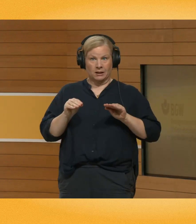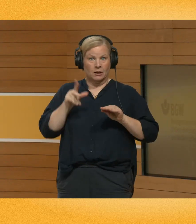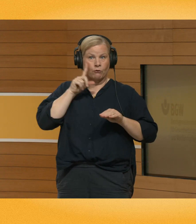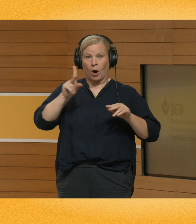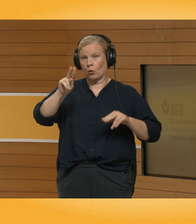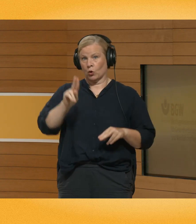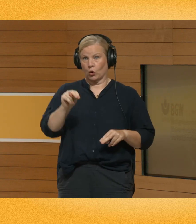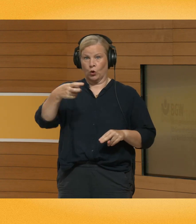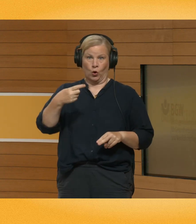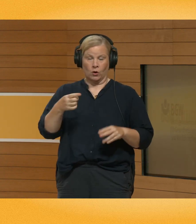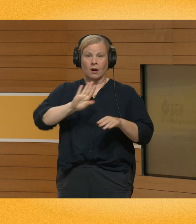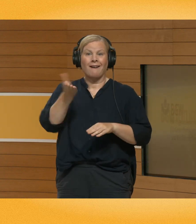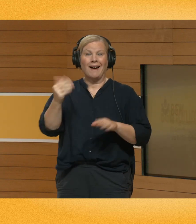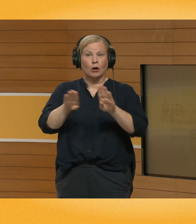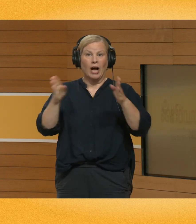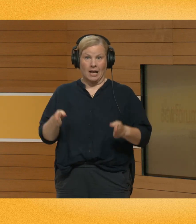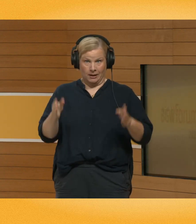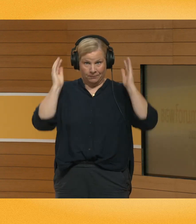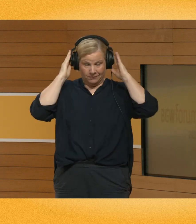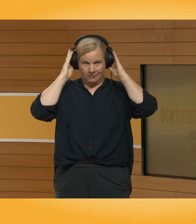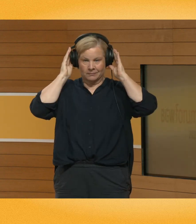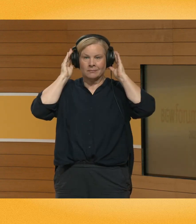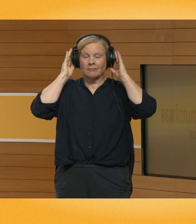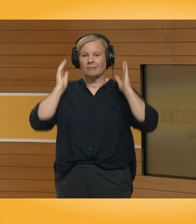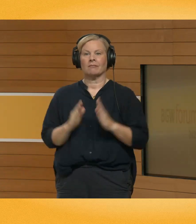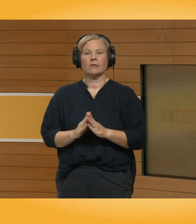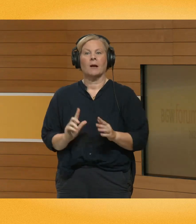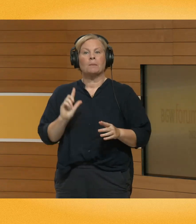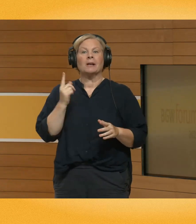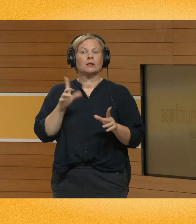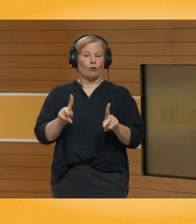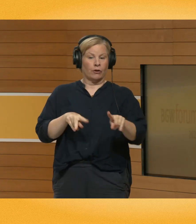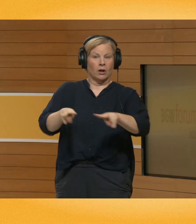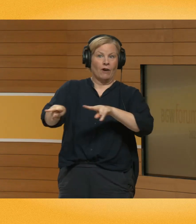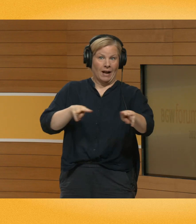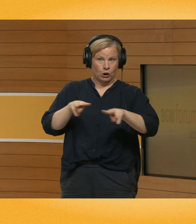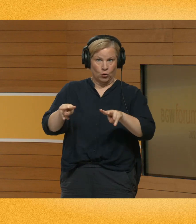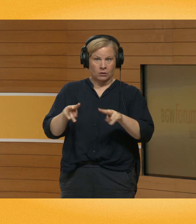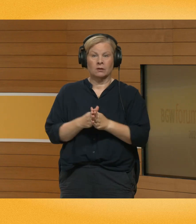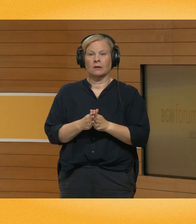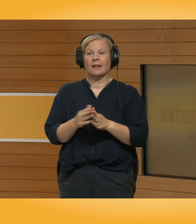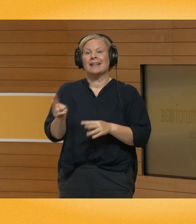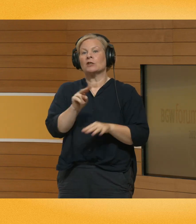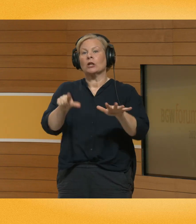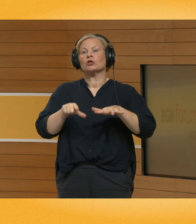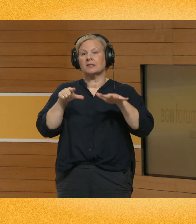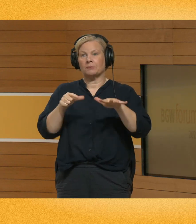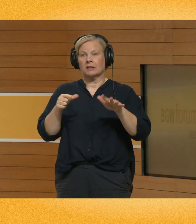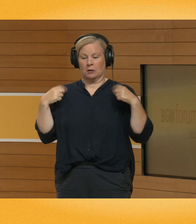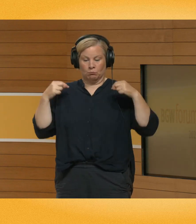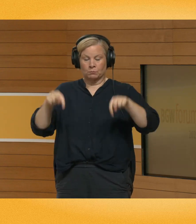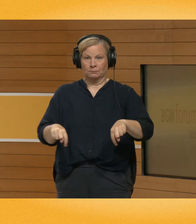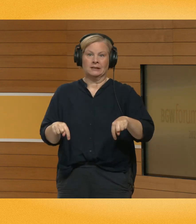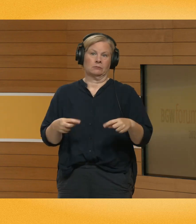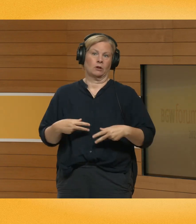She's working at the hospital since 2017, where she's head of strategic HR management, which includes topics such as